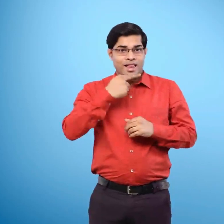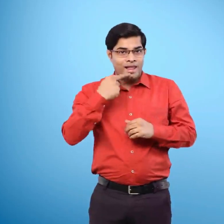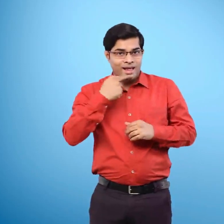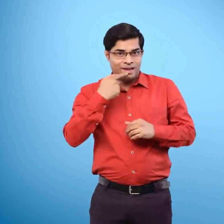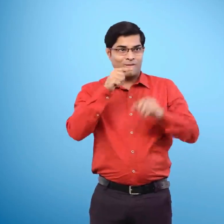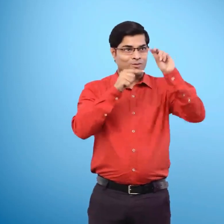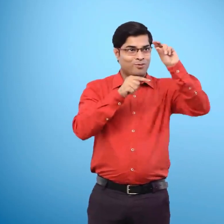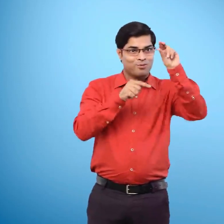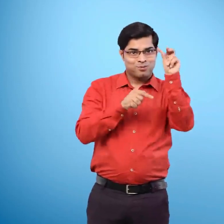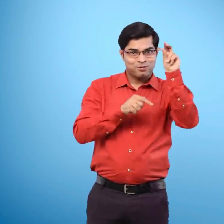Red circle.